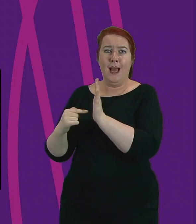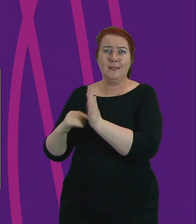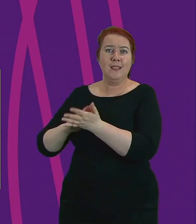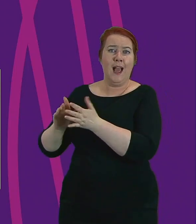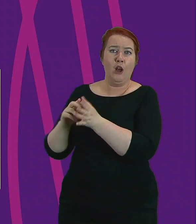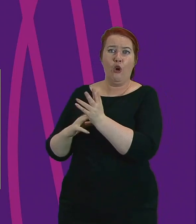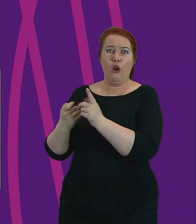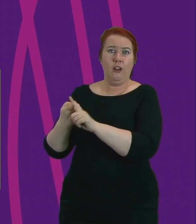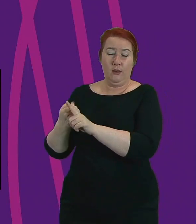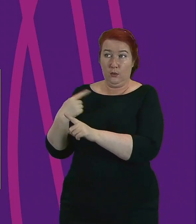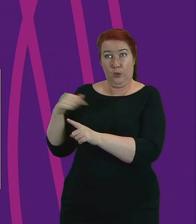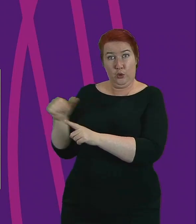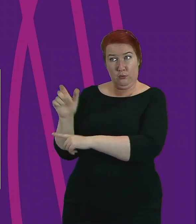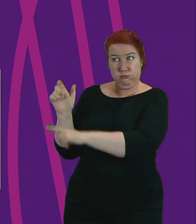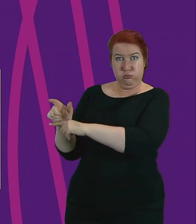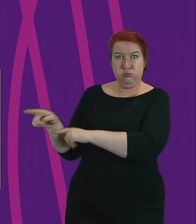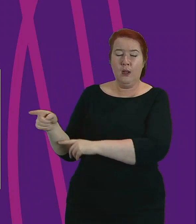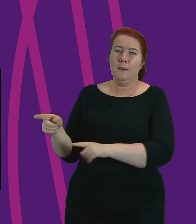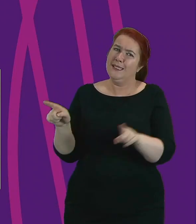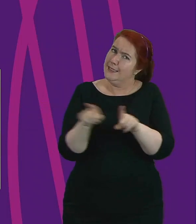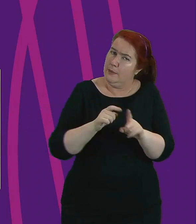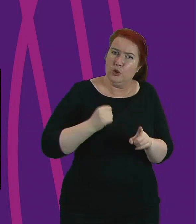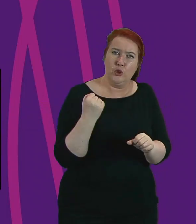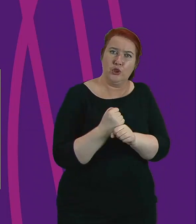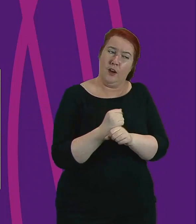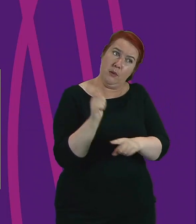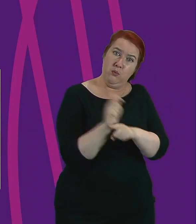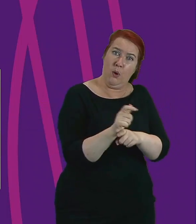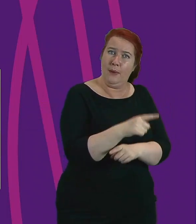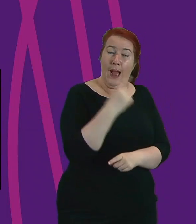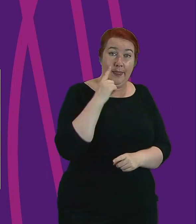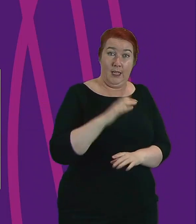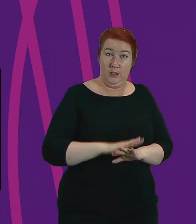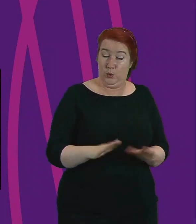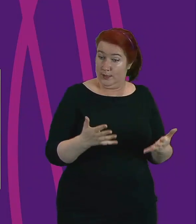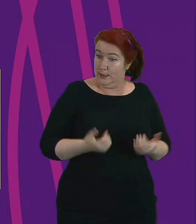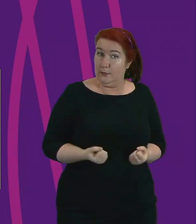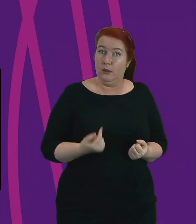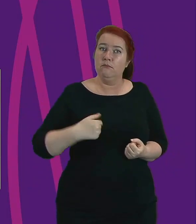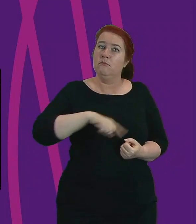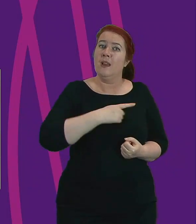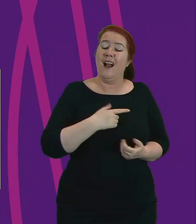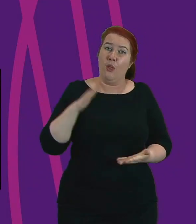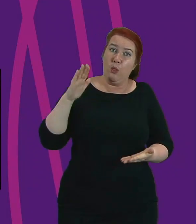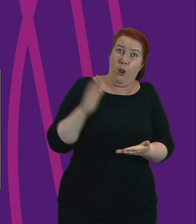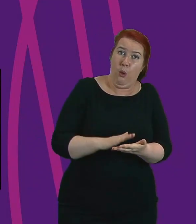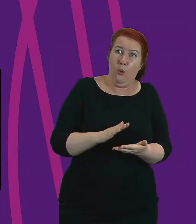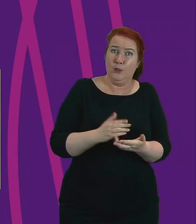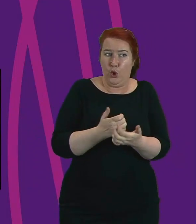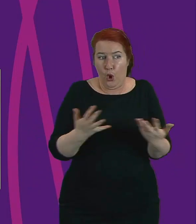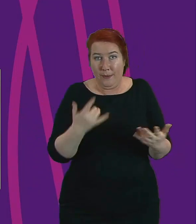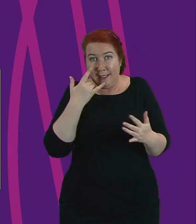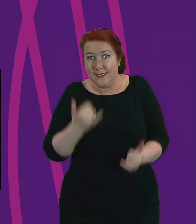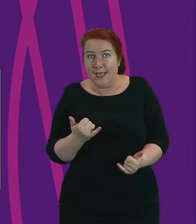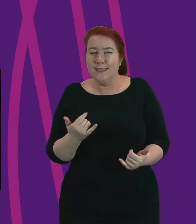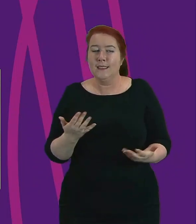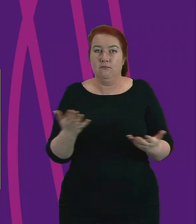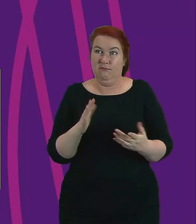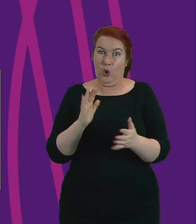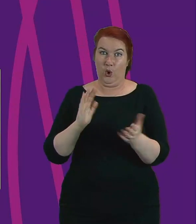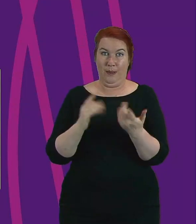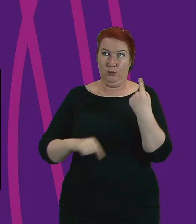then on the Scottish Government. I think it is unacceptable that we have the lowest testing rate of any of the 4 nations in the UK. And if